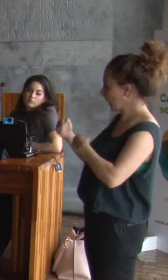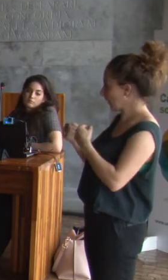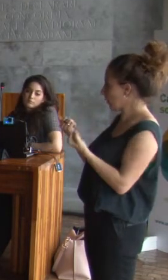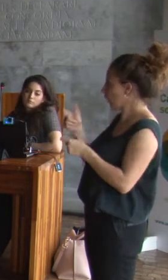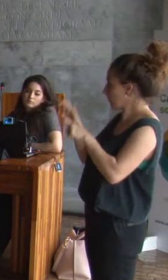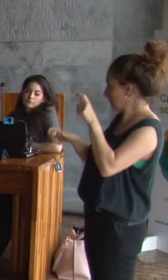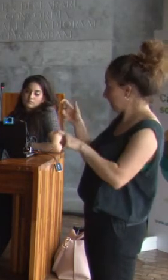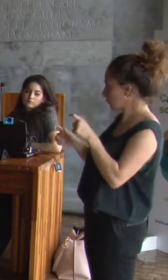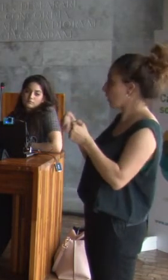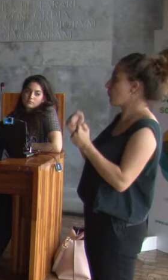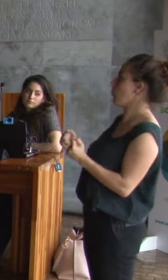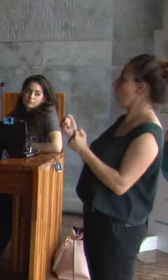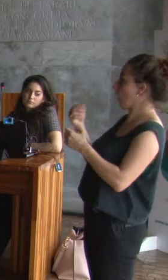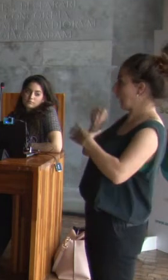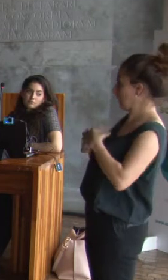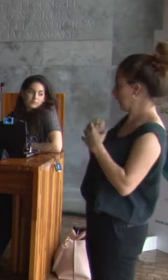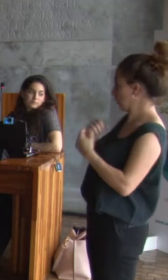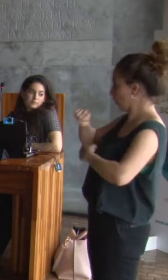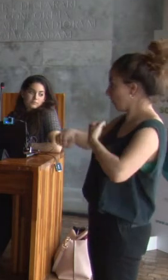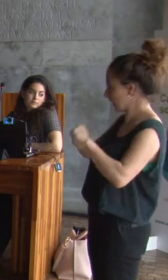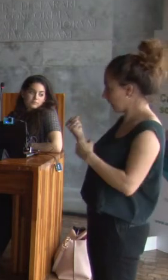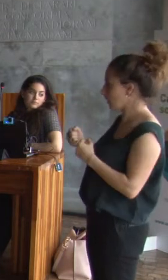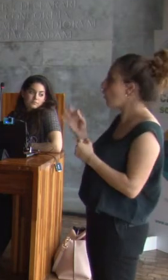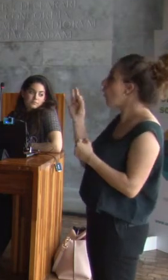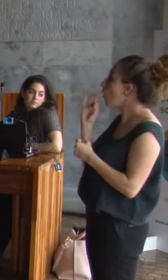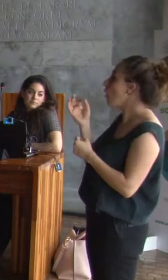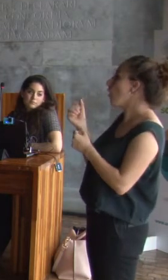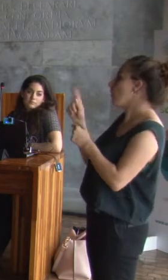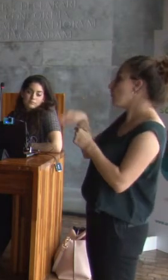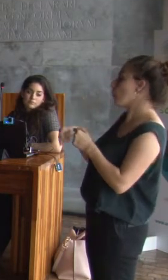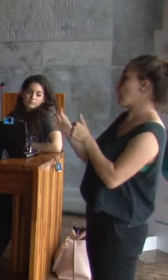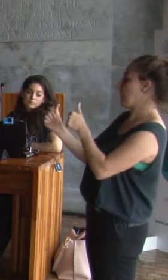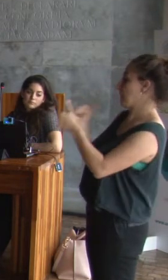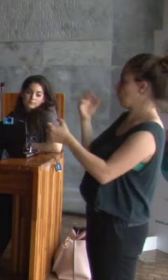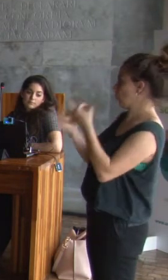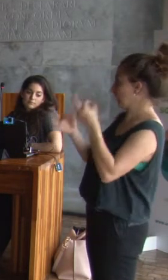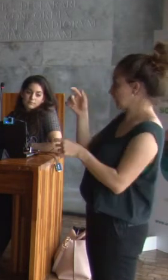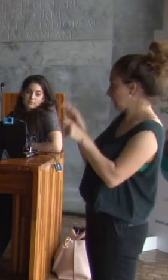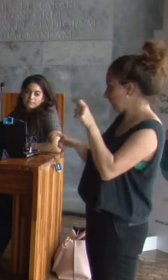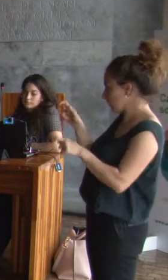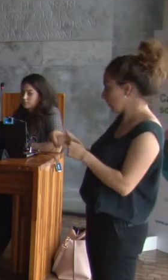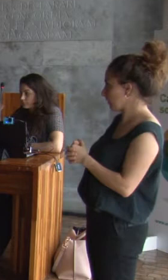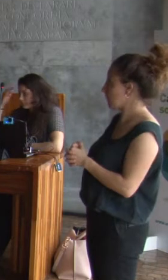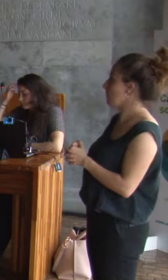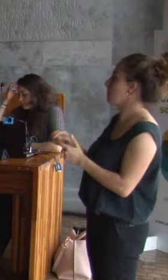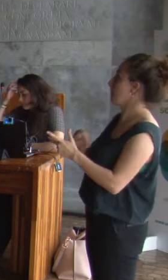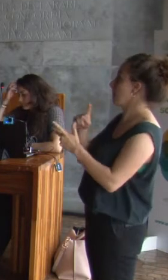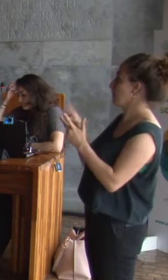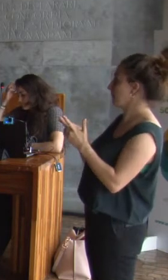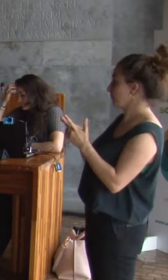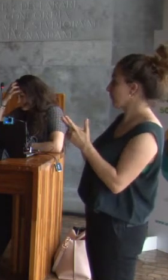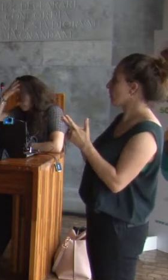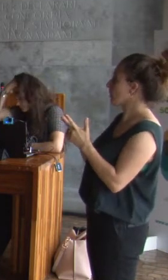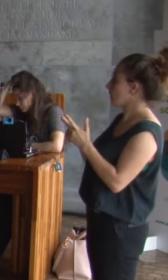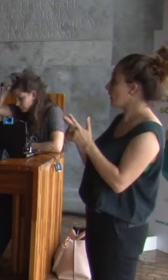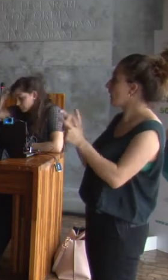are implicit attitudes and stereotypes about groups of people, and also the power relationships between